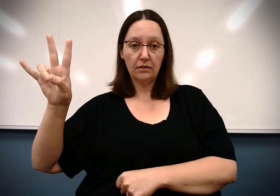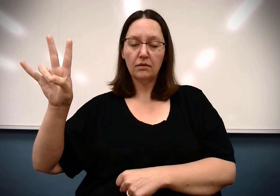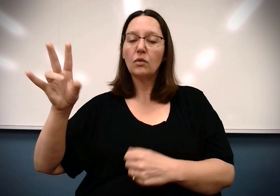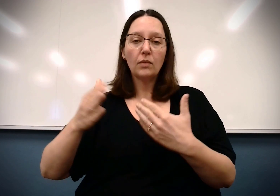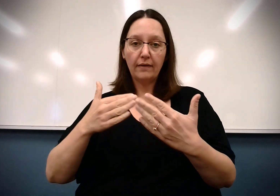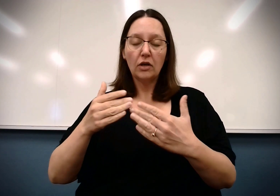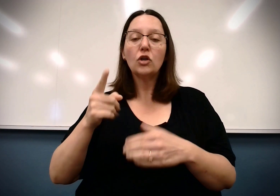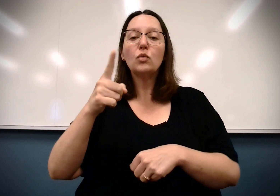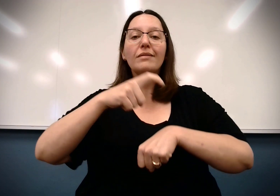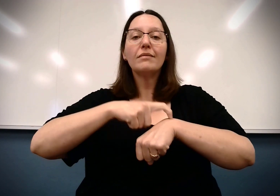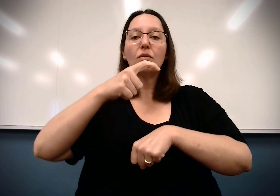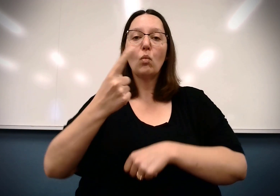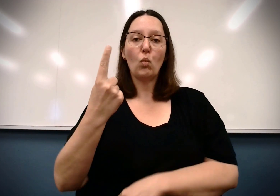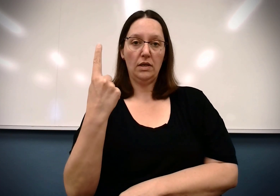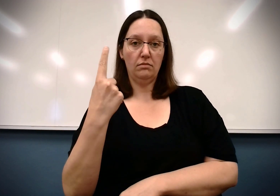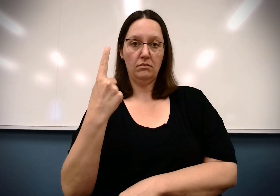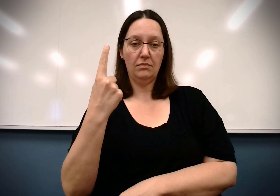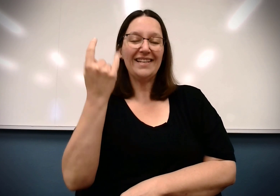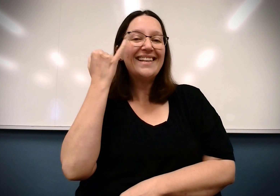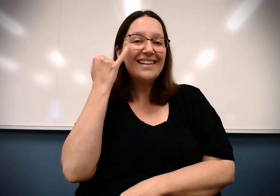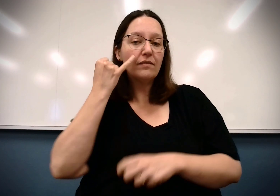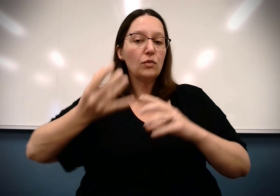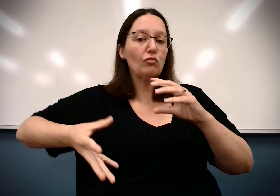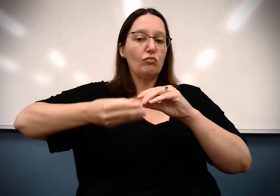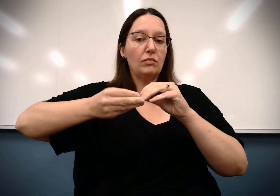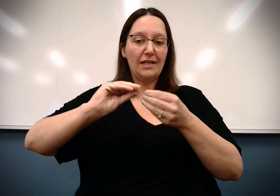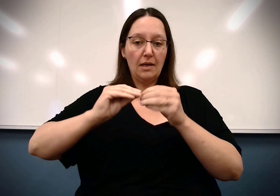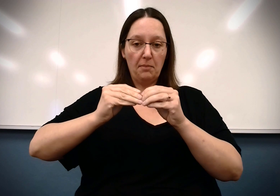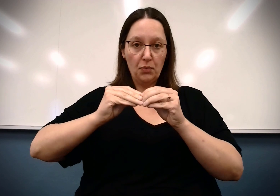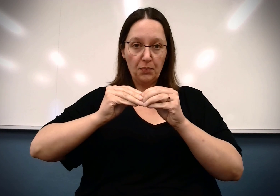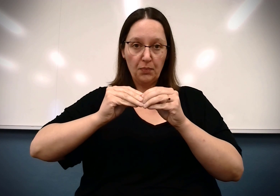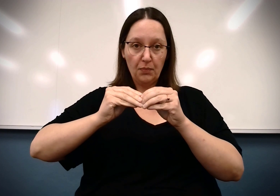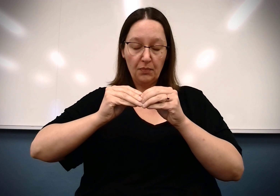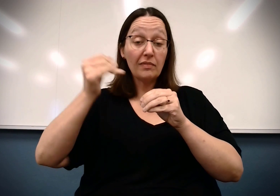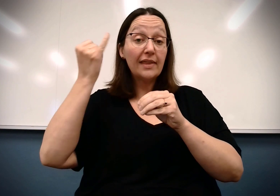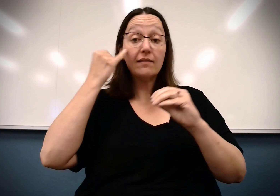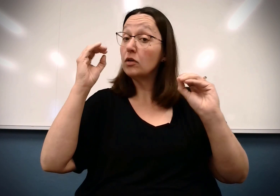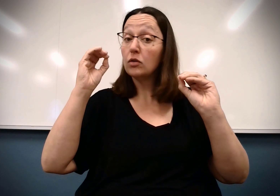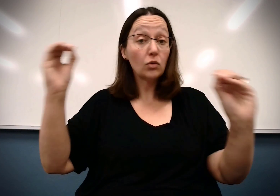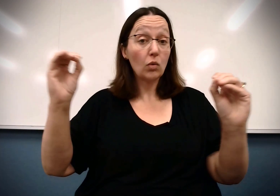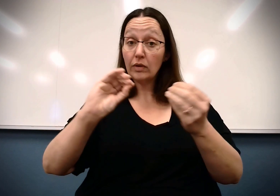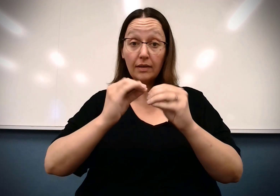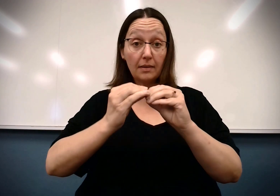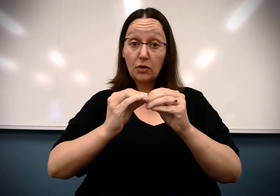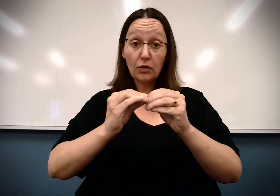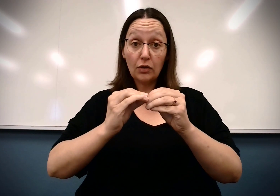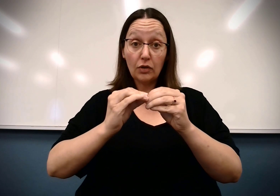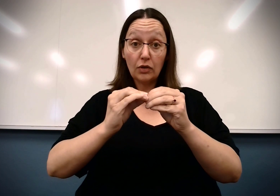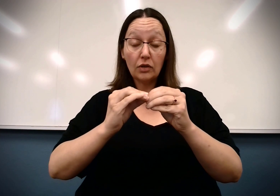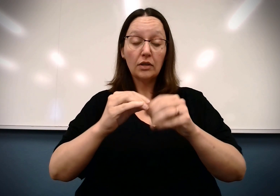12:37. Or whatever the time is. But you're going to tap time once if you're adding in a number. But if you're not adding in a number, you